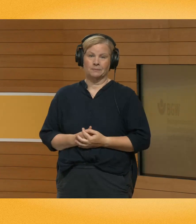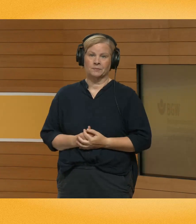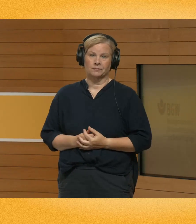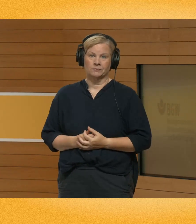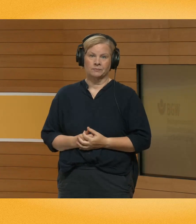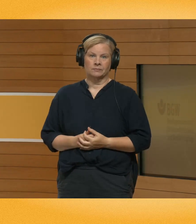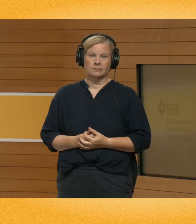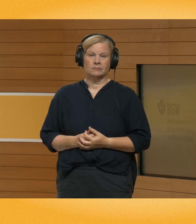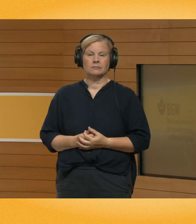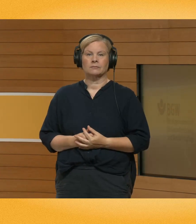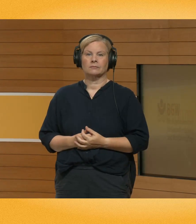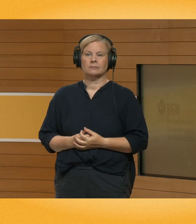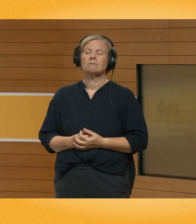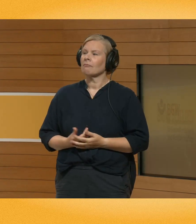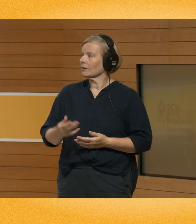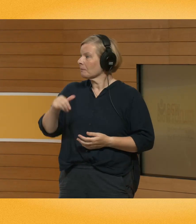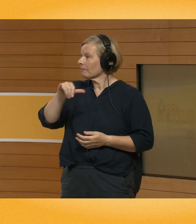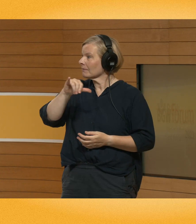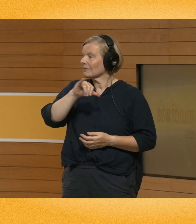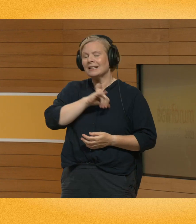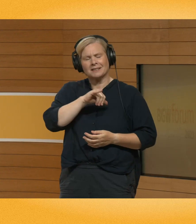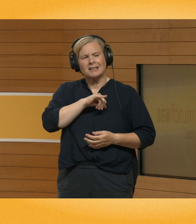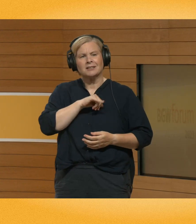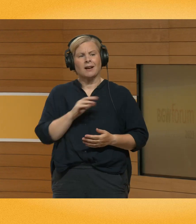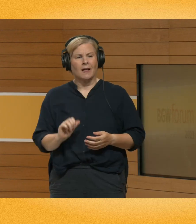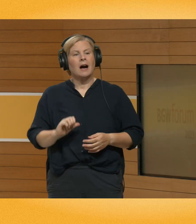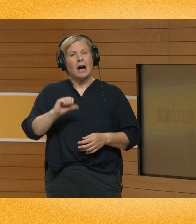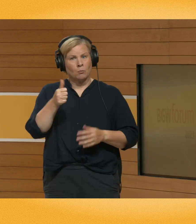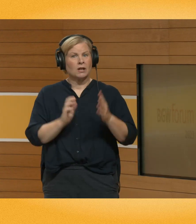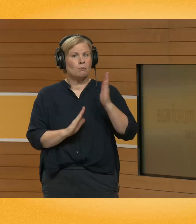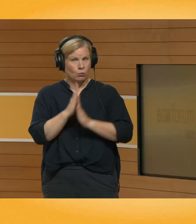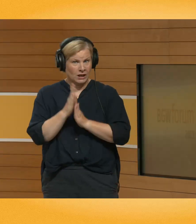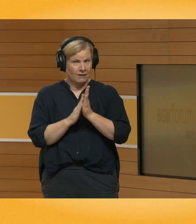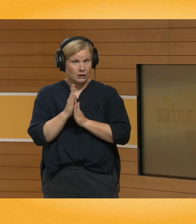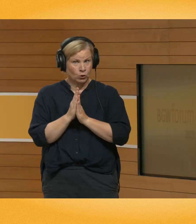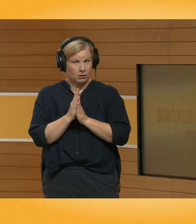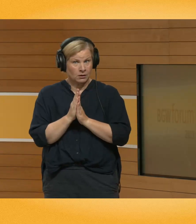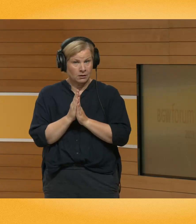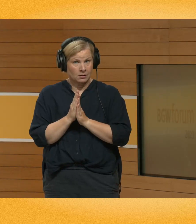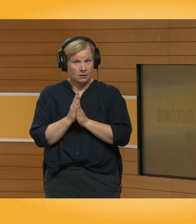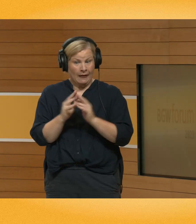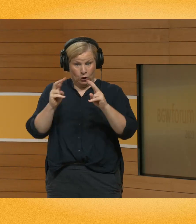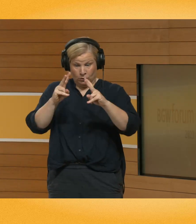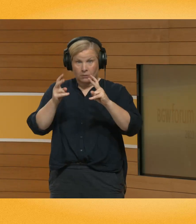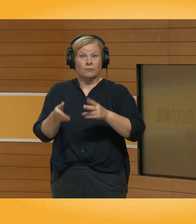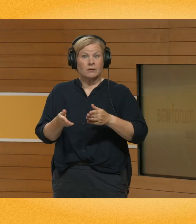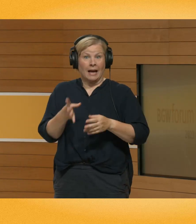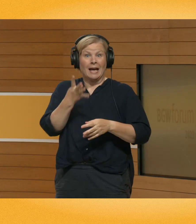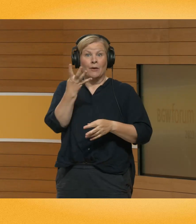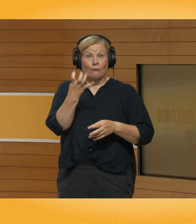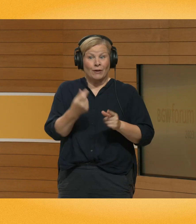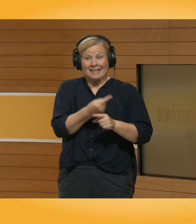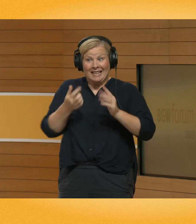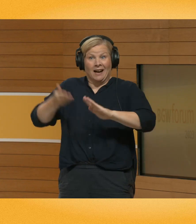motivation, like to start the study 40 years ago, like it's still valid. I mean, we're still facing